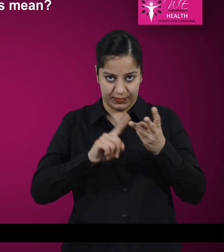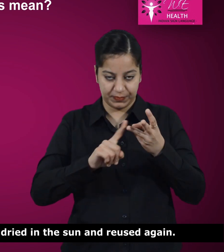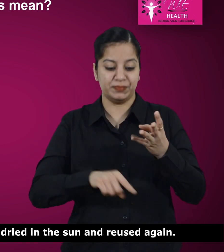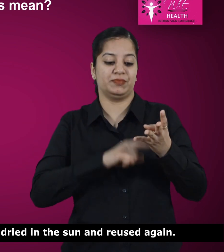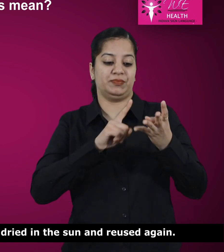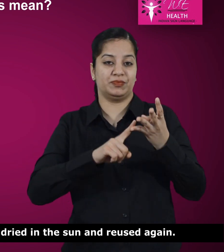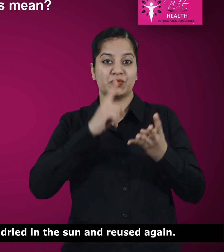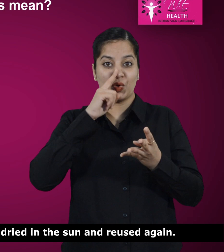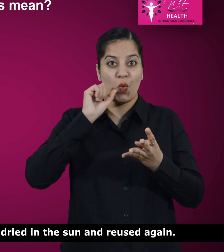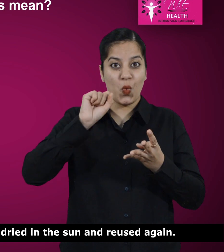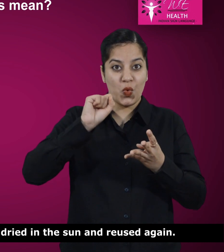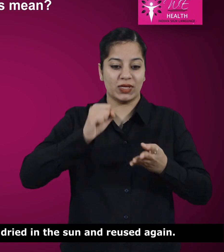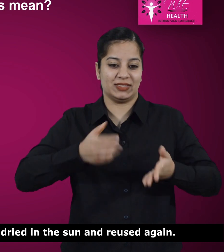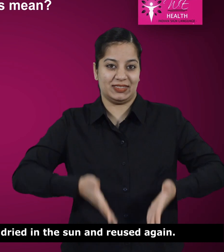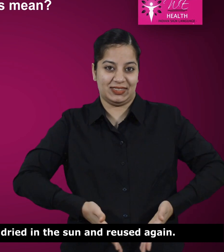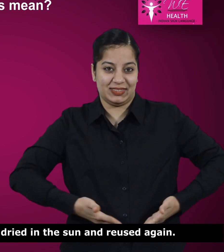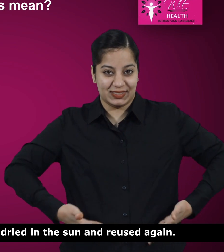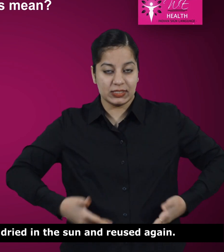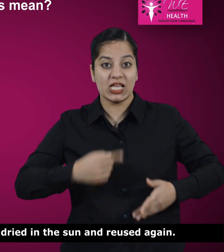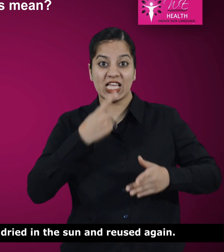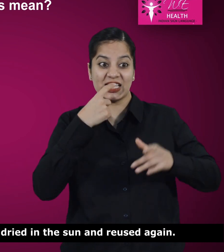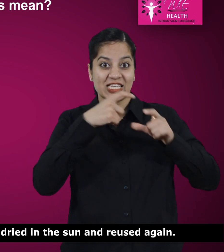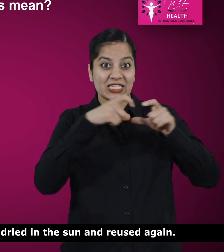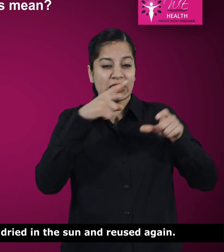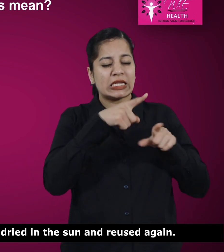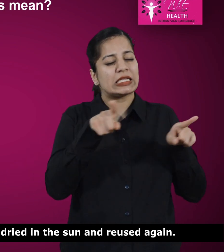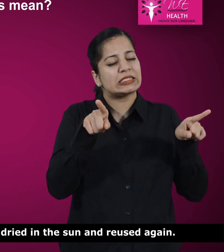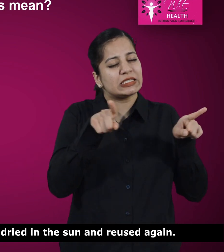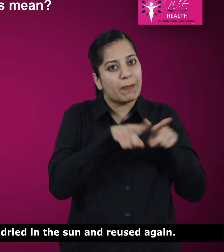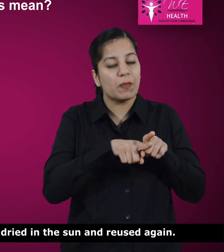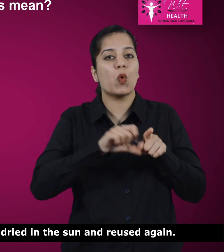Cloth menstrual pads can be washed, dried in the sun and reused again.